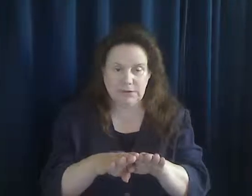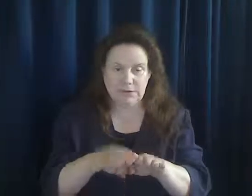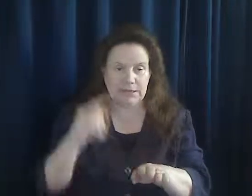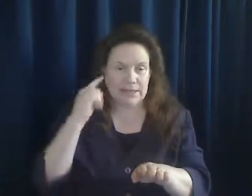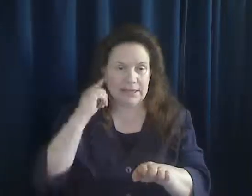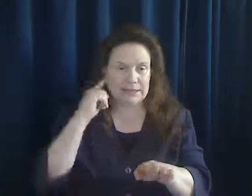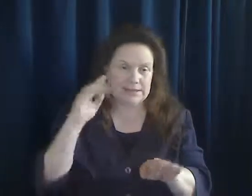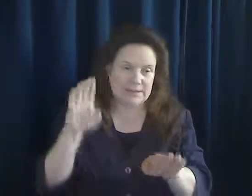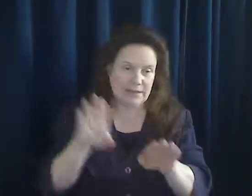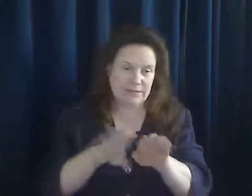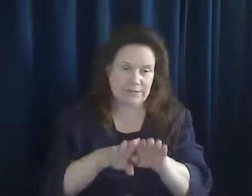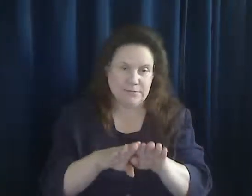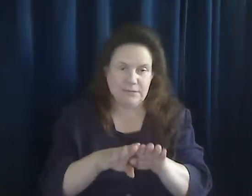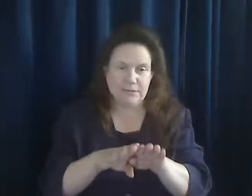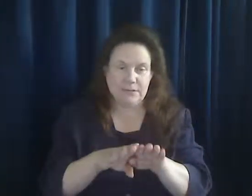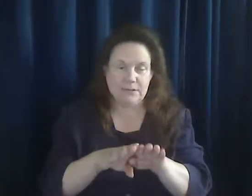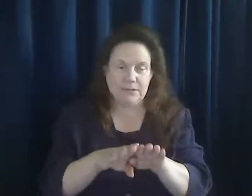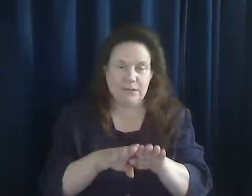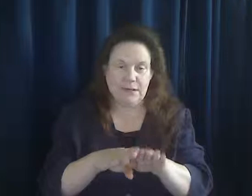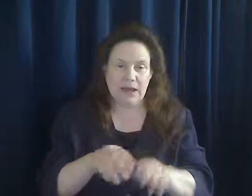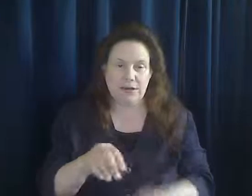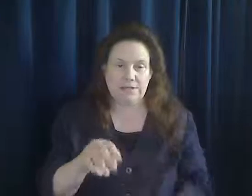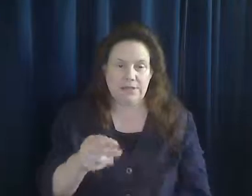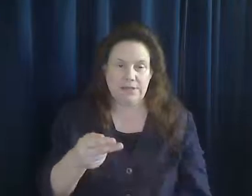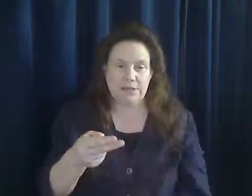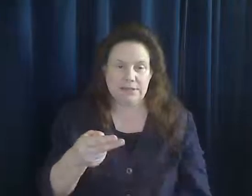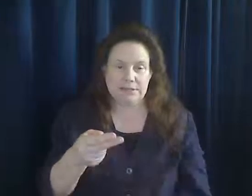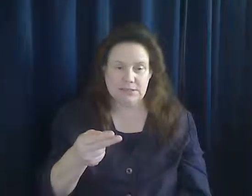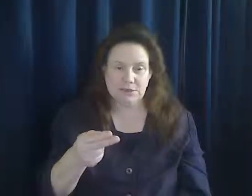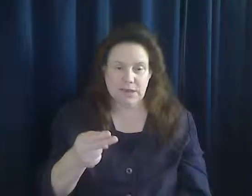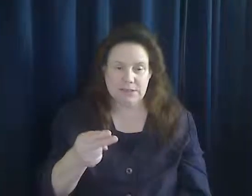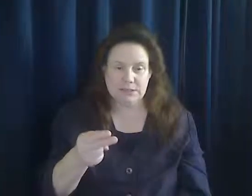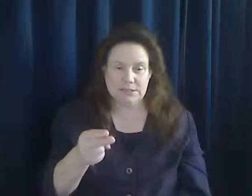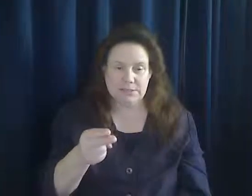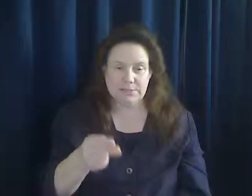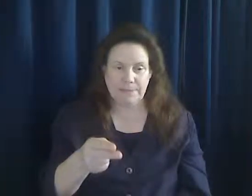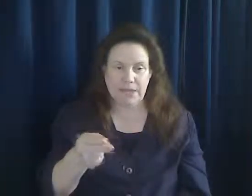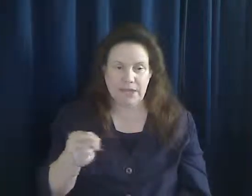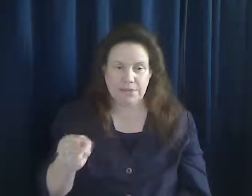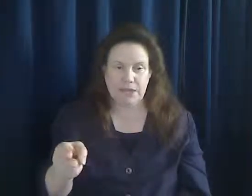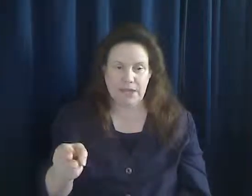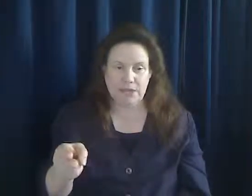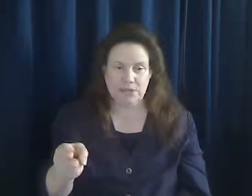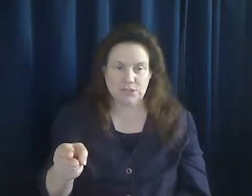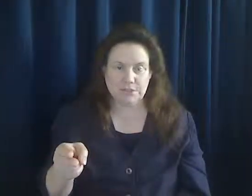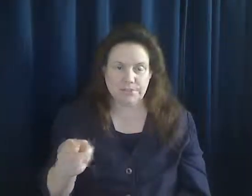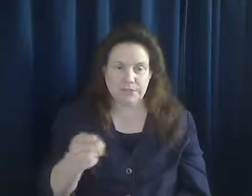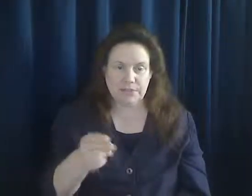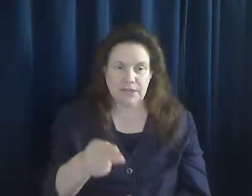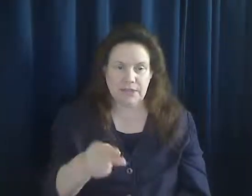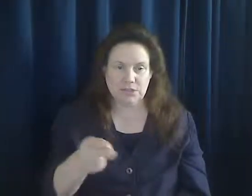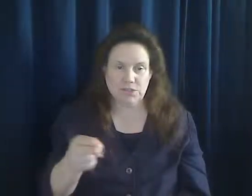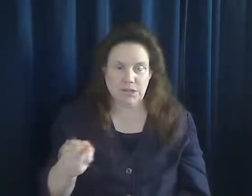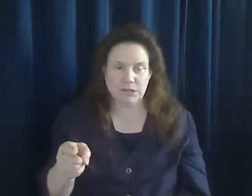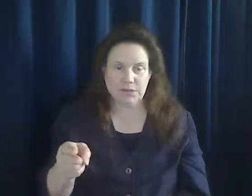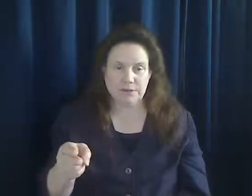hearing. Deaf. Hard of hearing is two H's, H-H. H-H, hard of